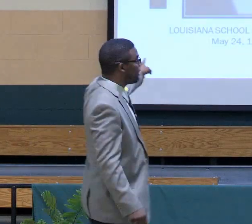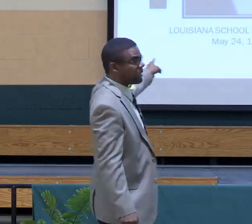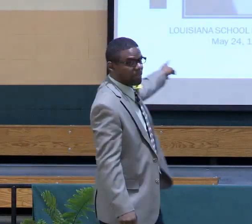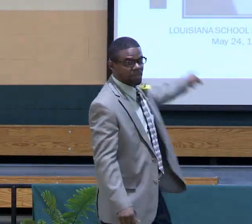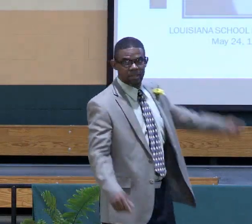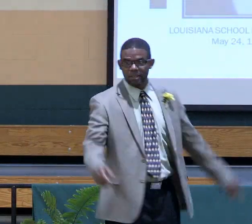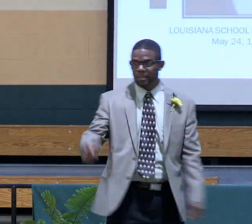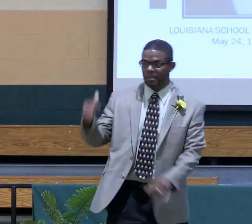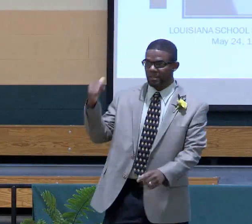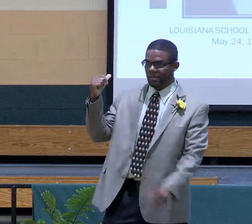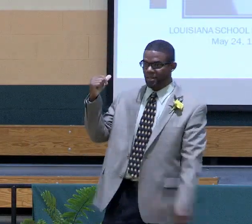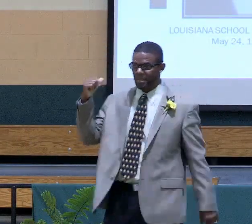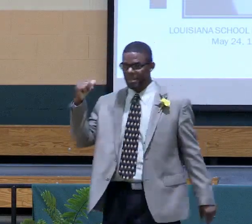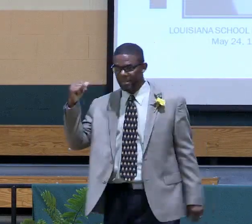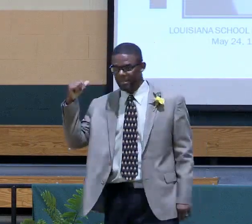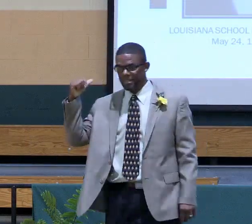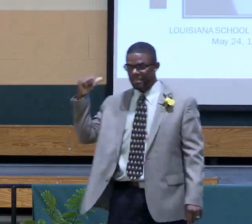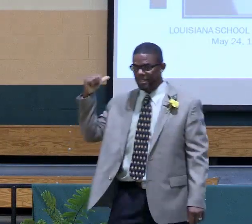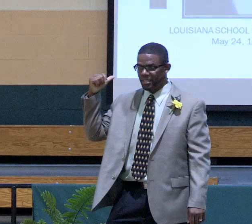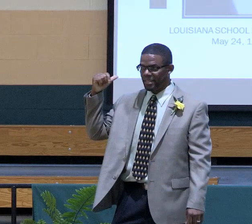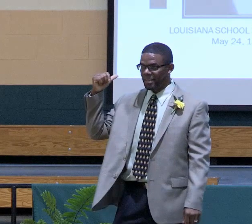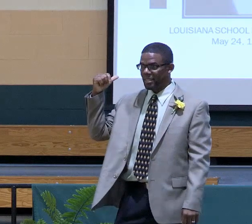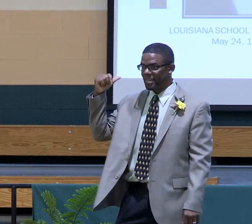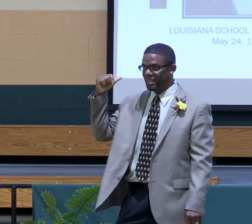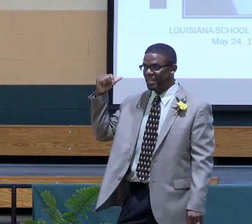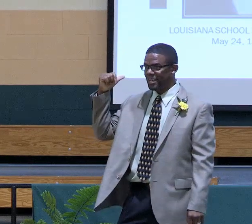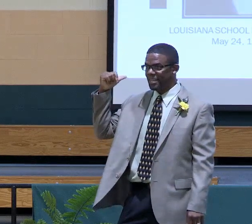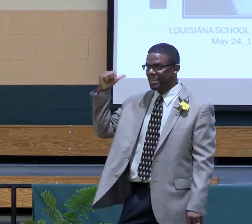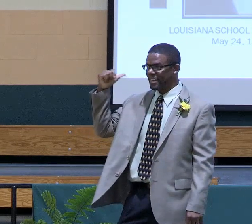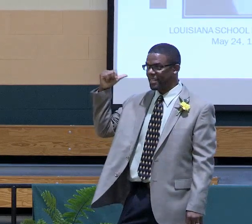Look here. Yeah.